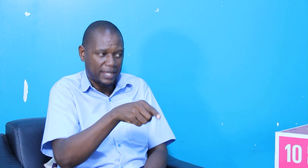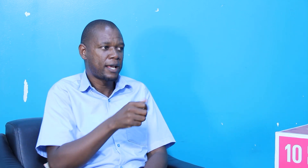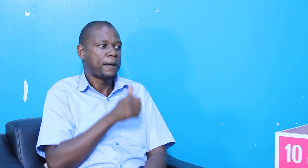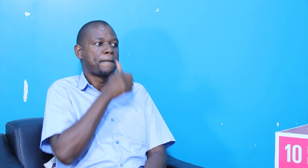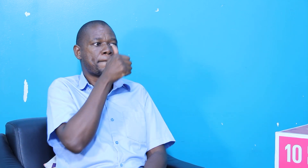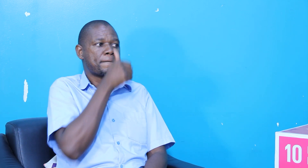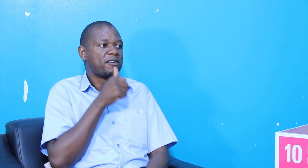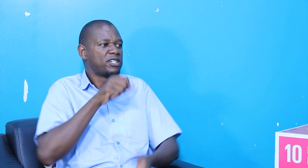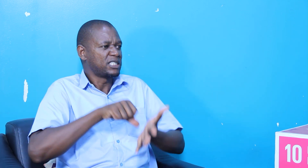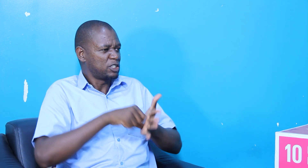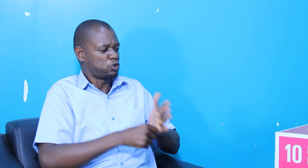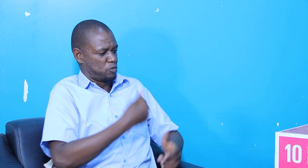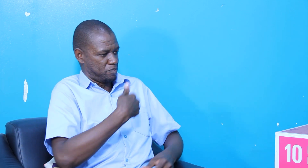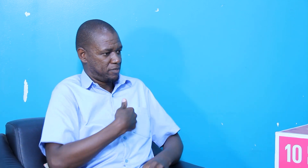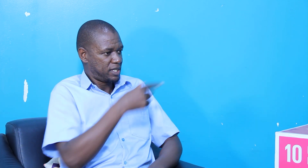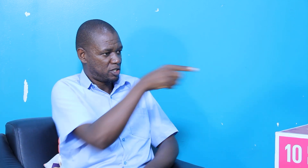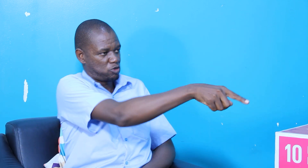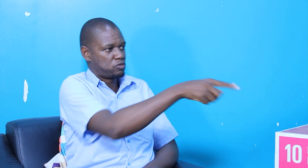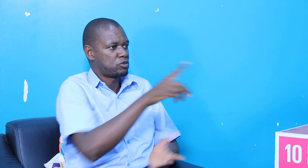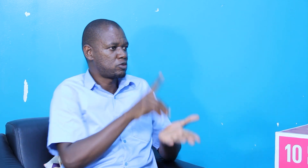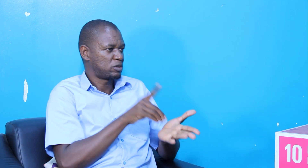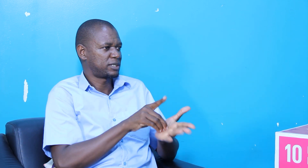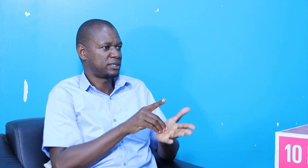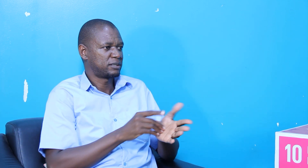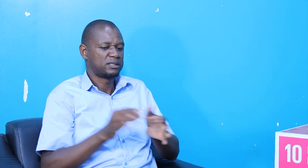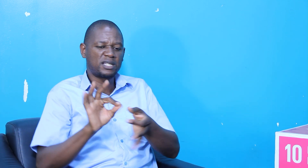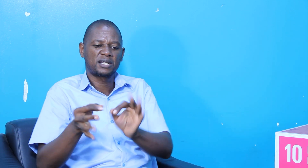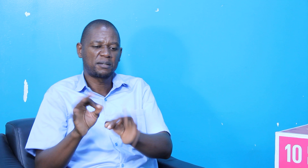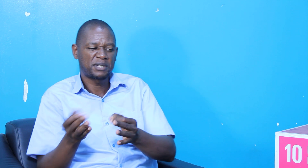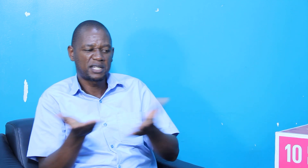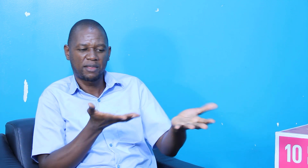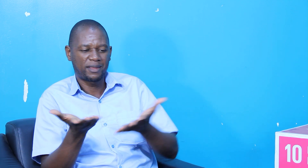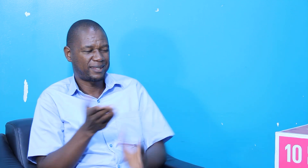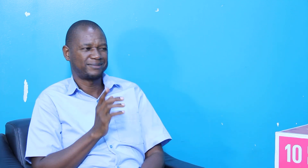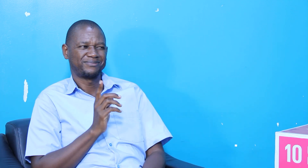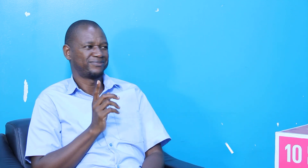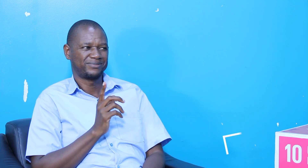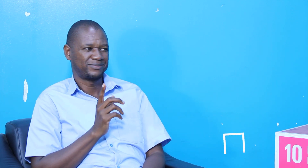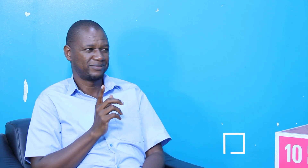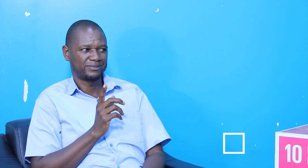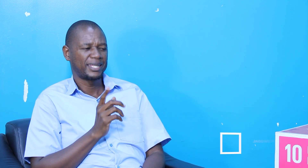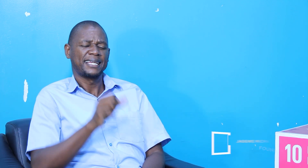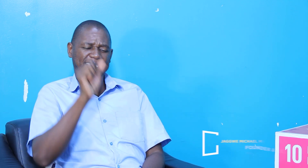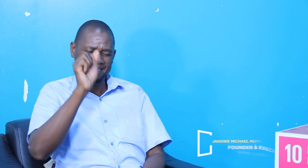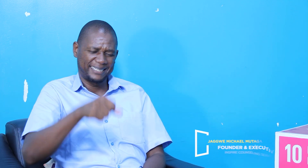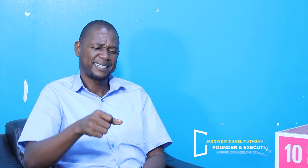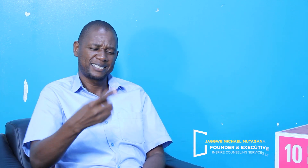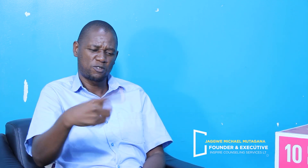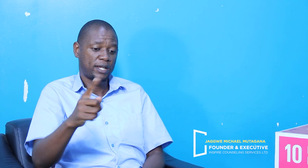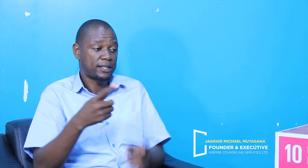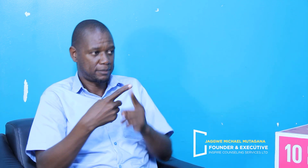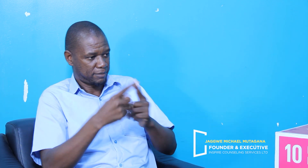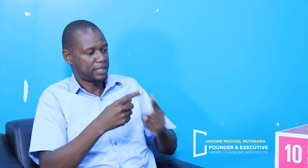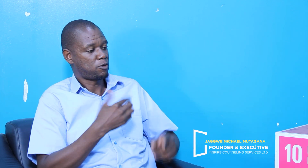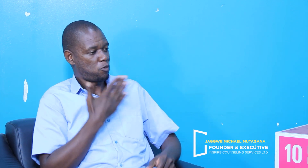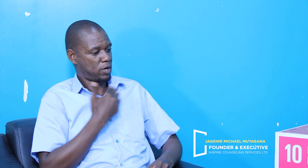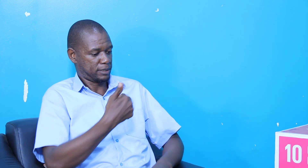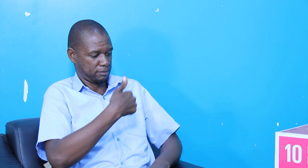Issues concerning health are always private issues, like me and you, the doctor. Interpreter cannot share them out